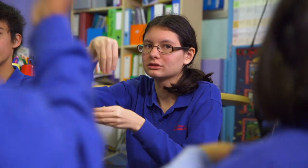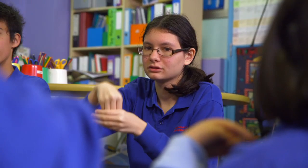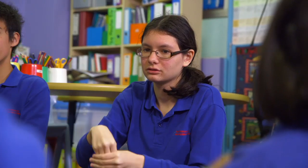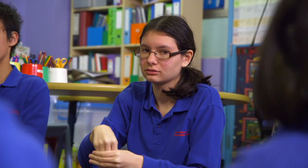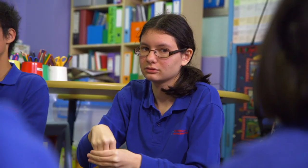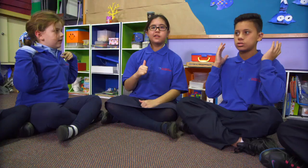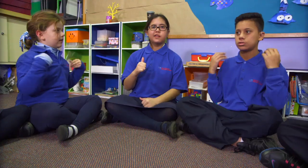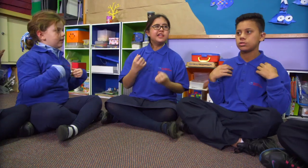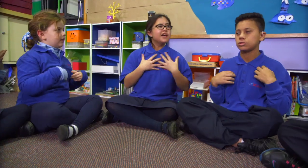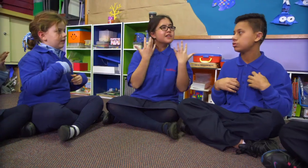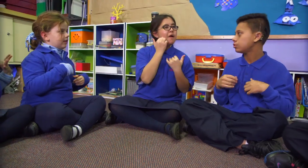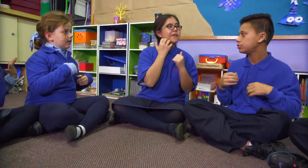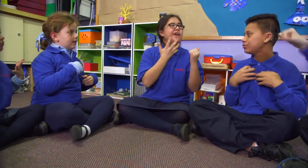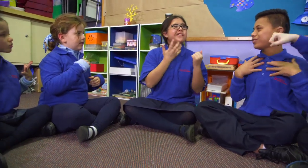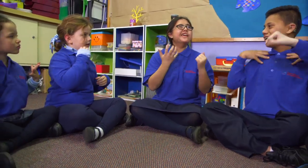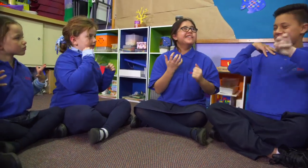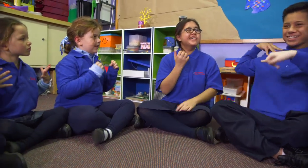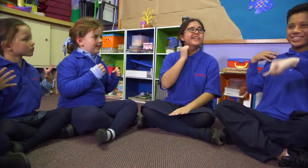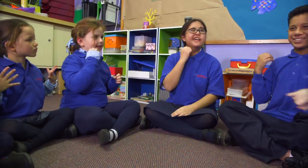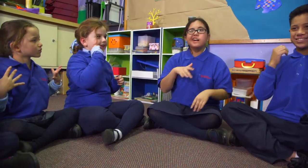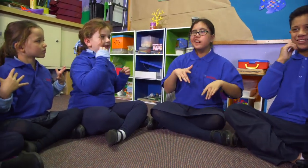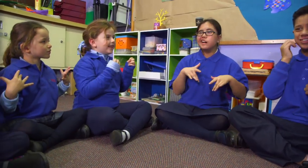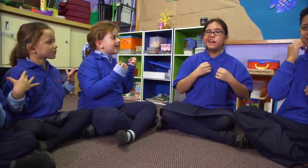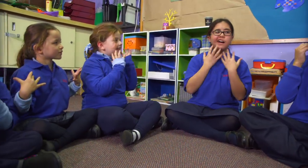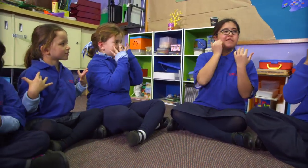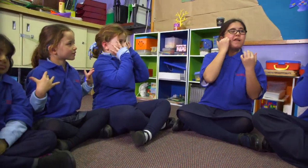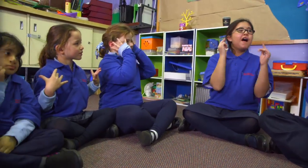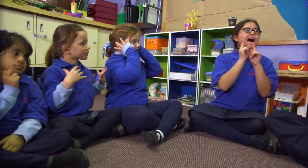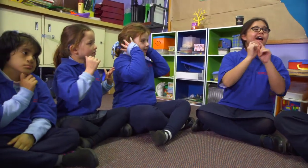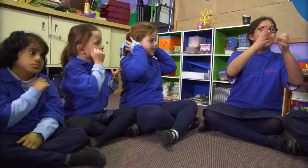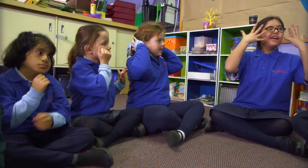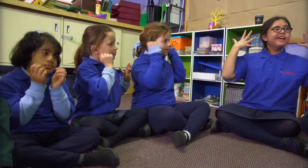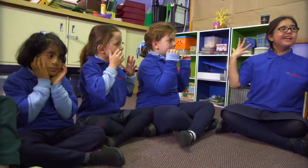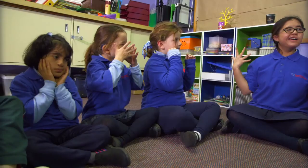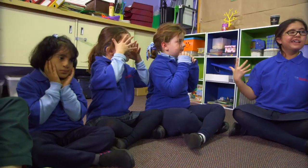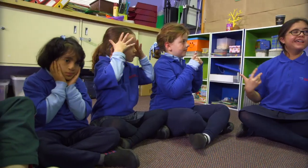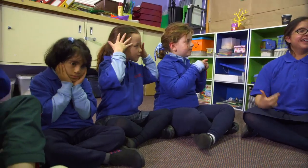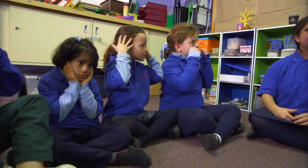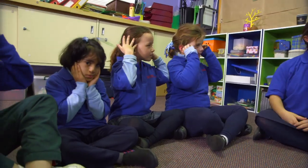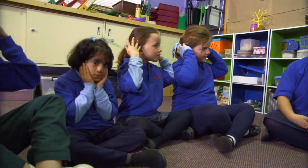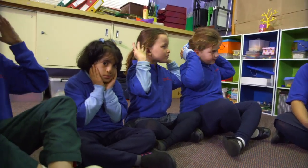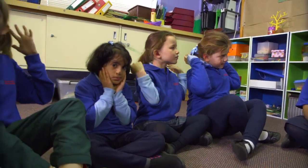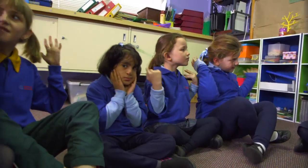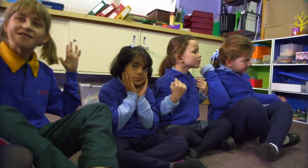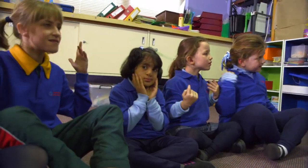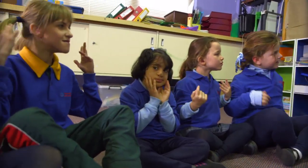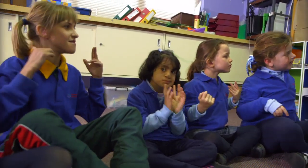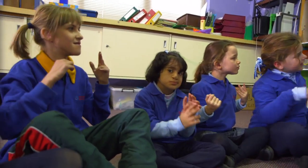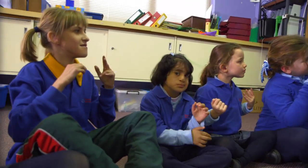kids have translated each line and the whole song with a particular theme, which is the idea of music